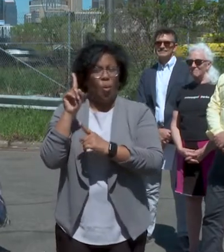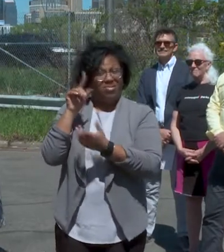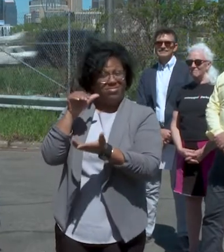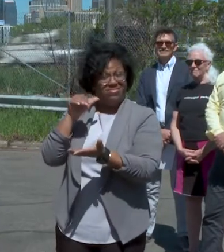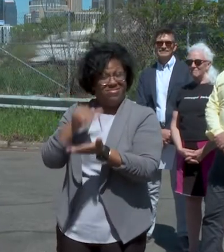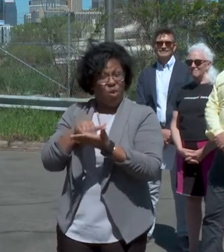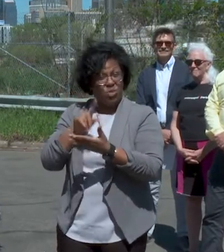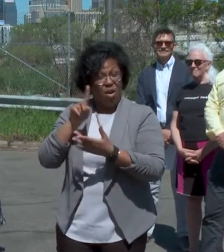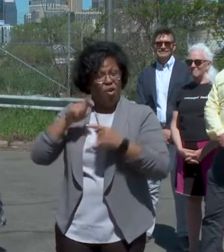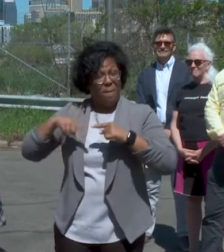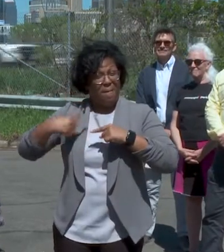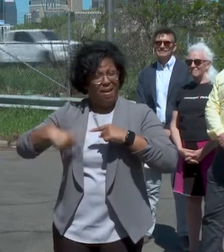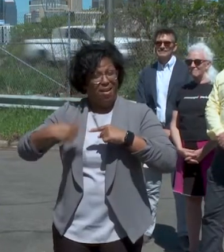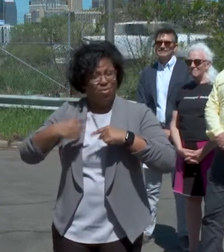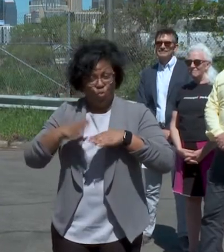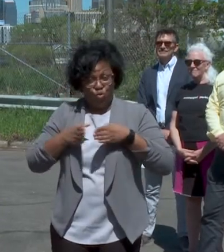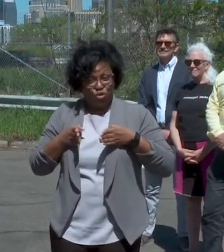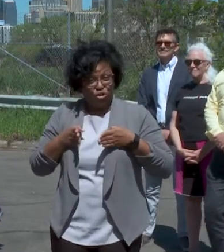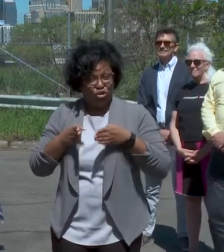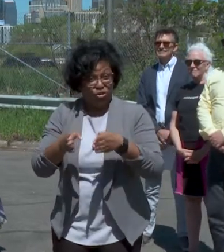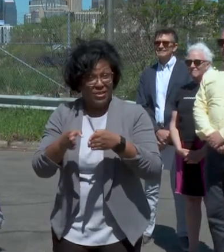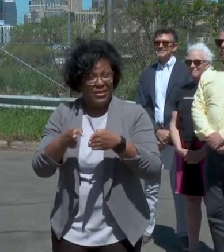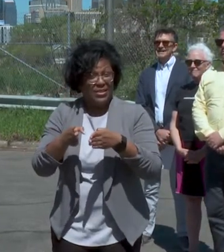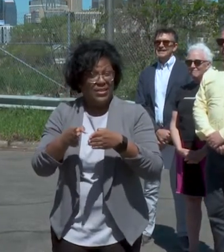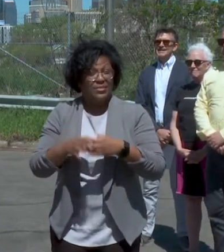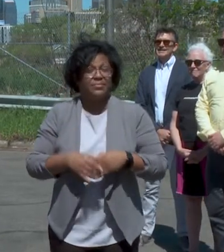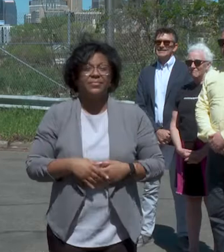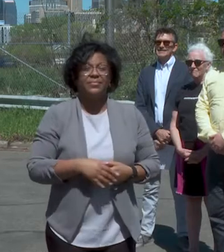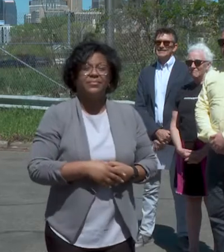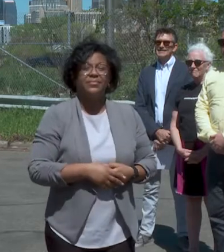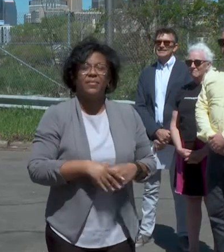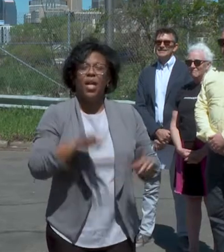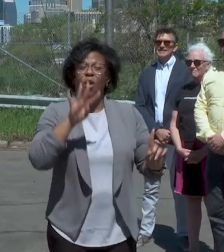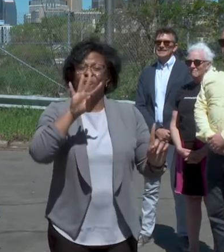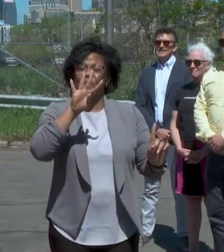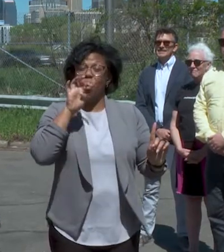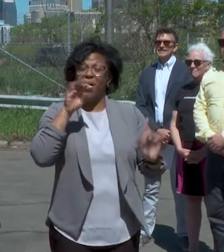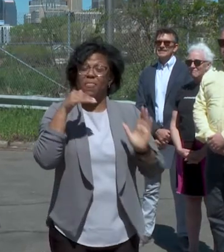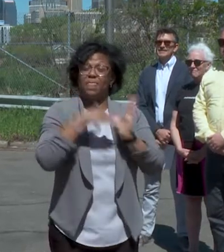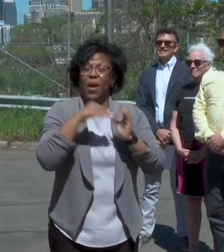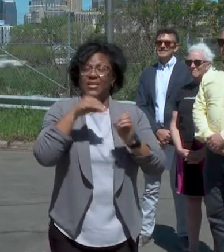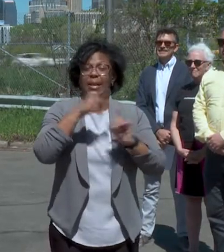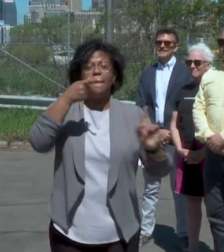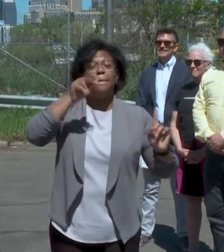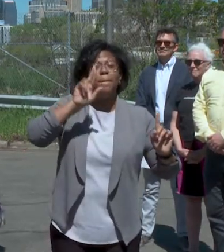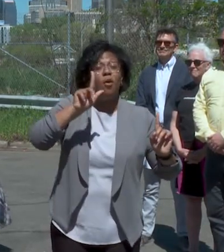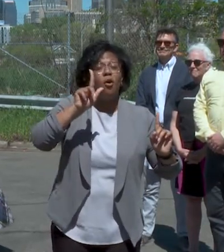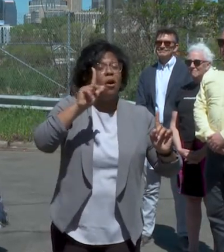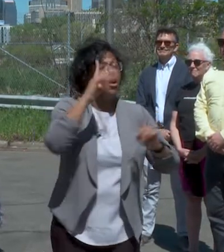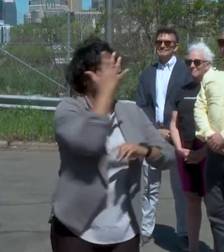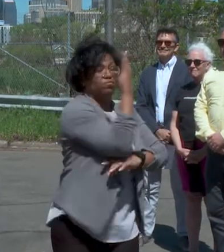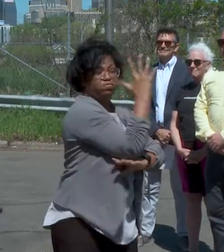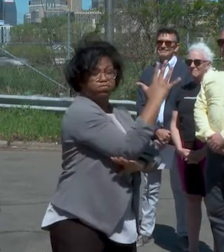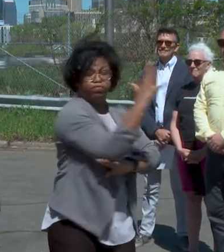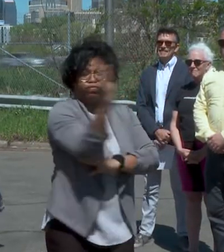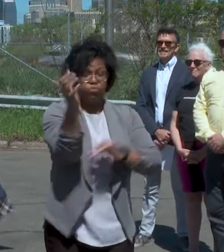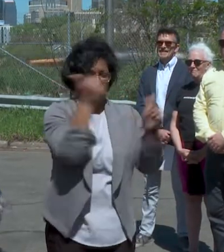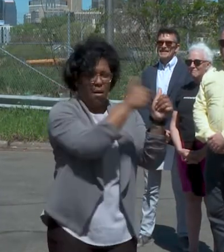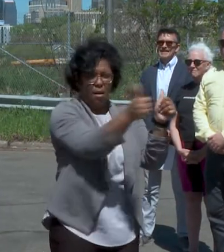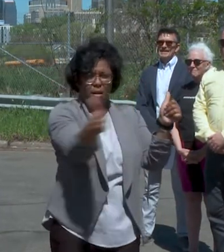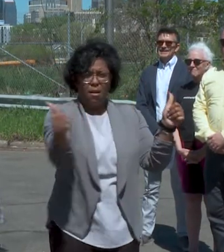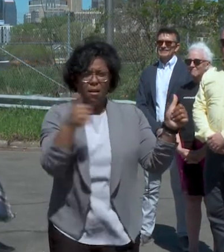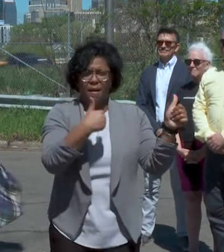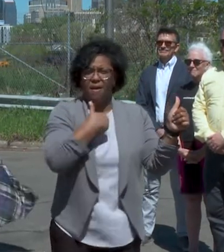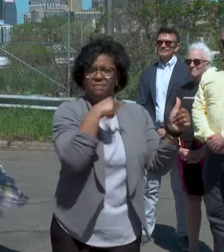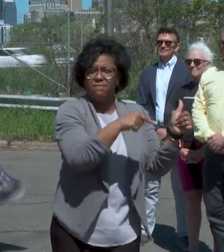also 400,000 trees in our parklands and our woodlands. You may know that in 2014,